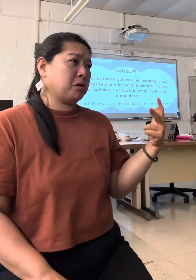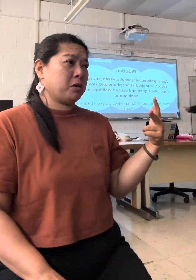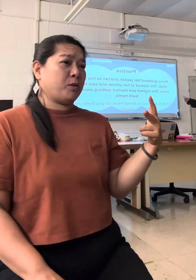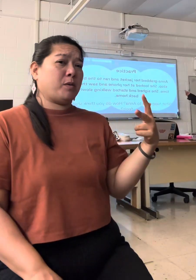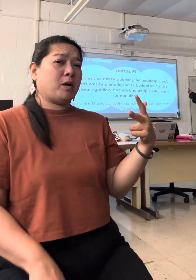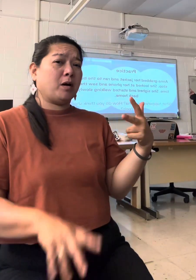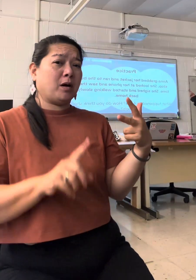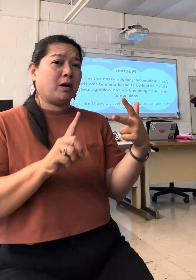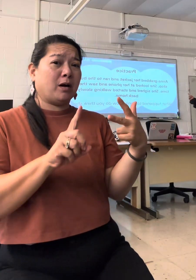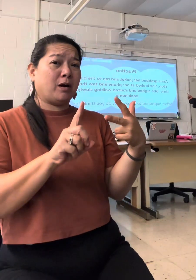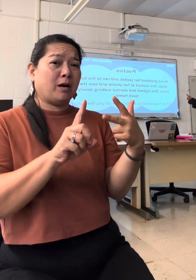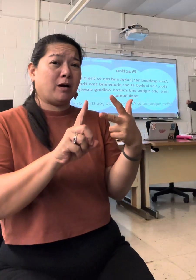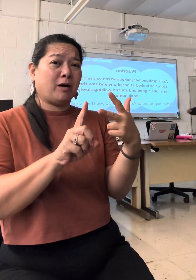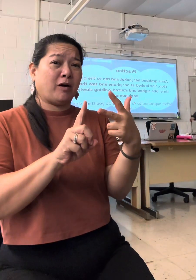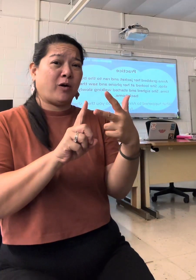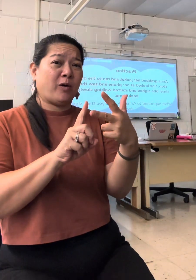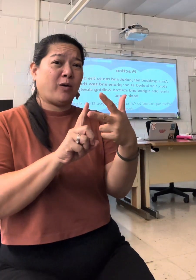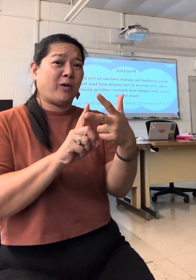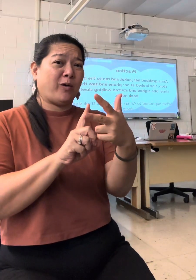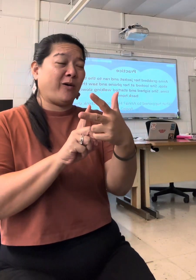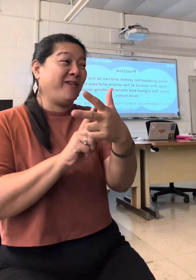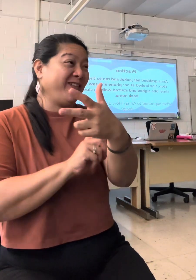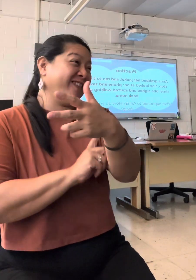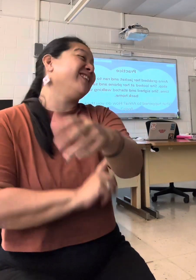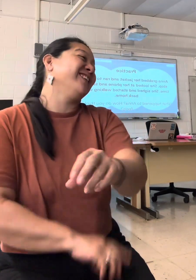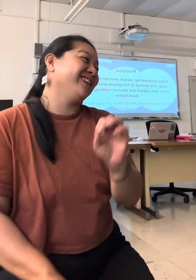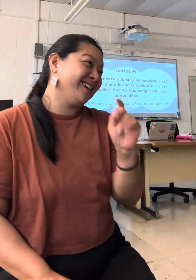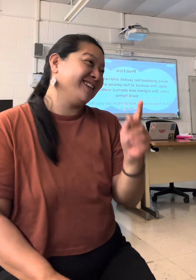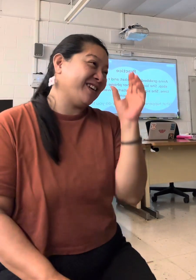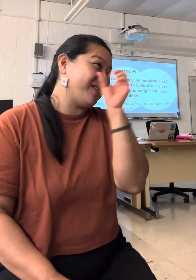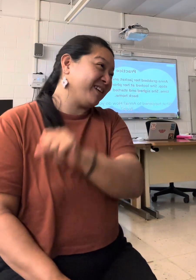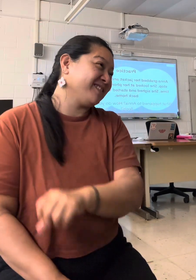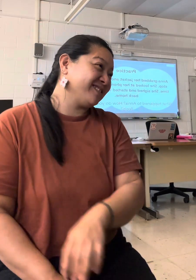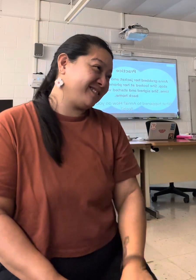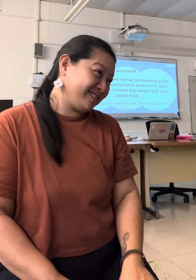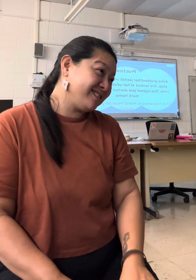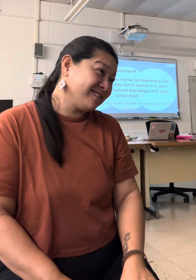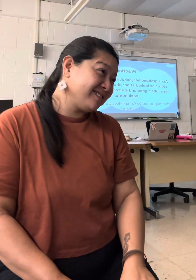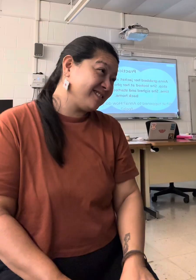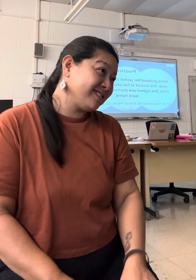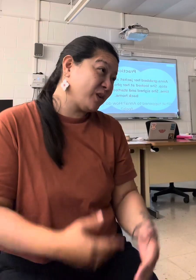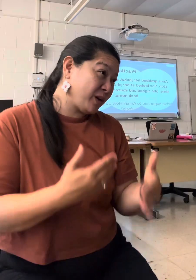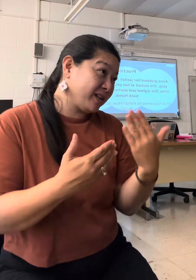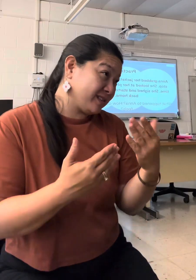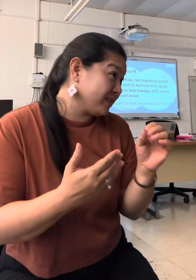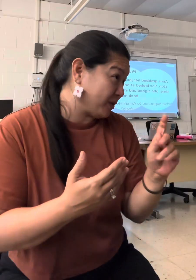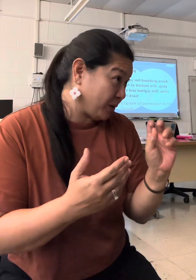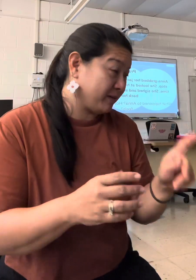Okay, does that make sense? Is it too easy?